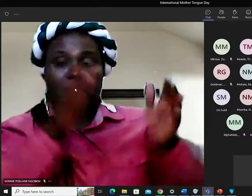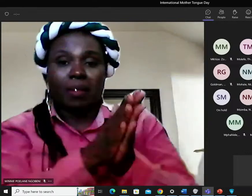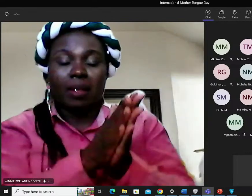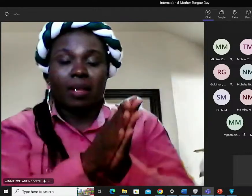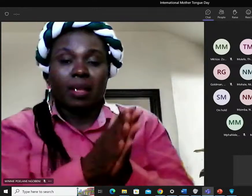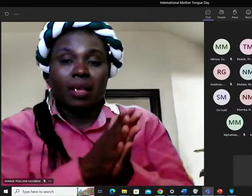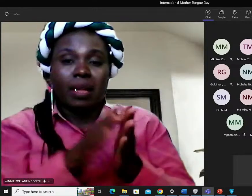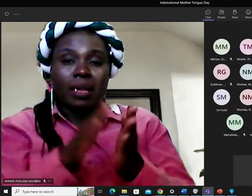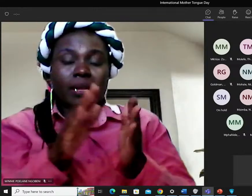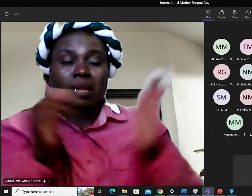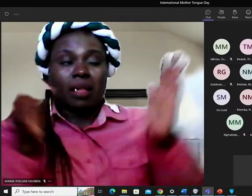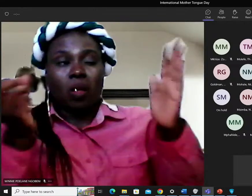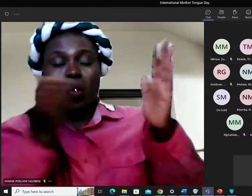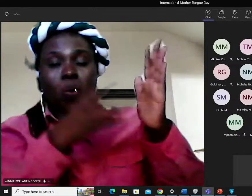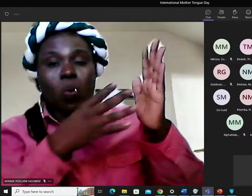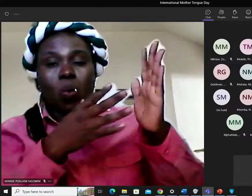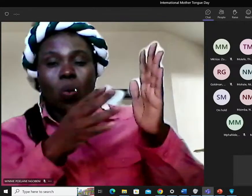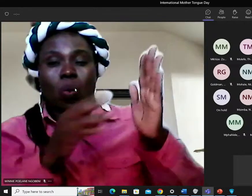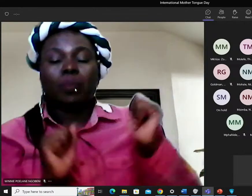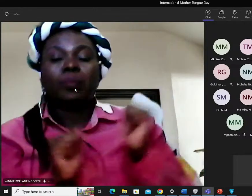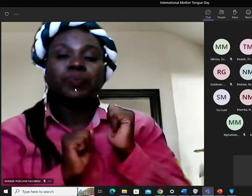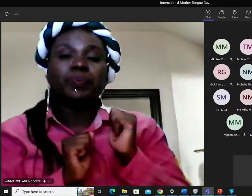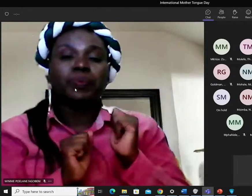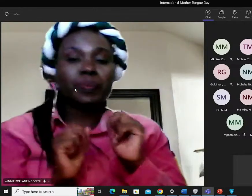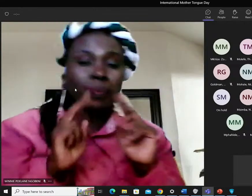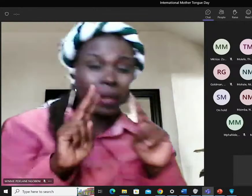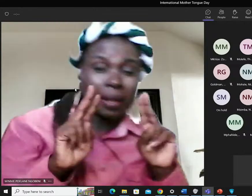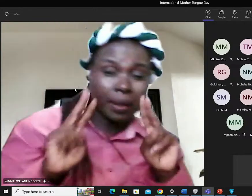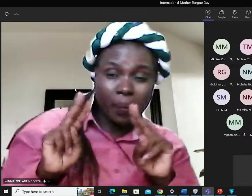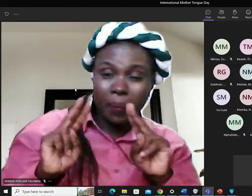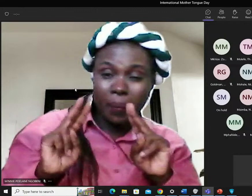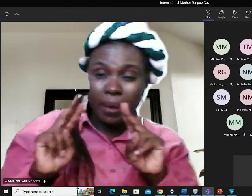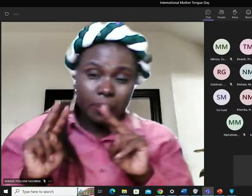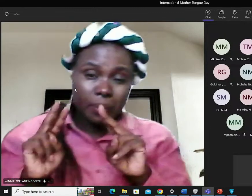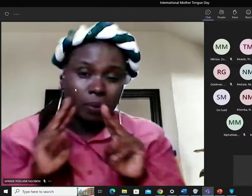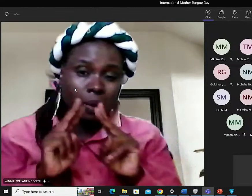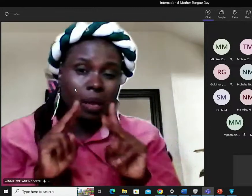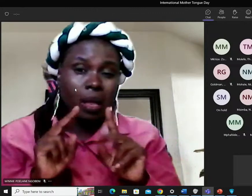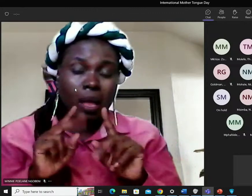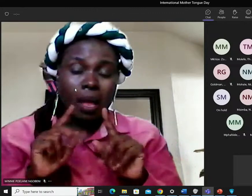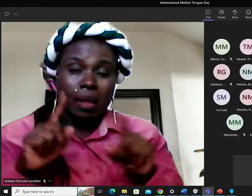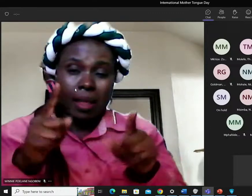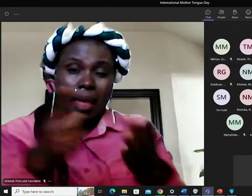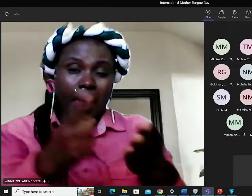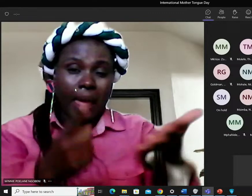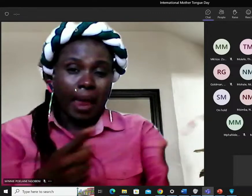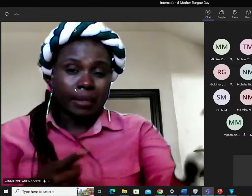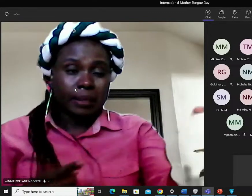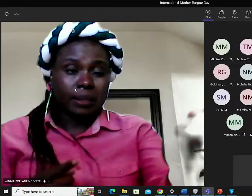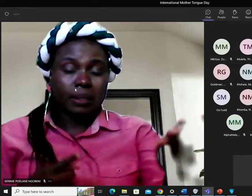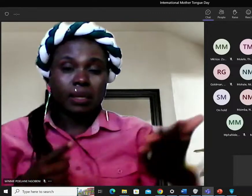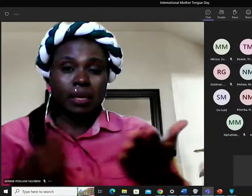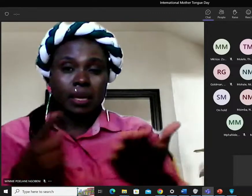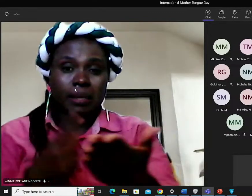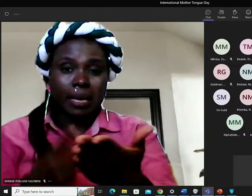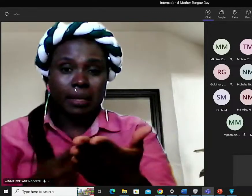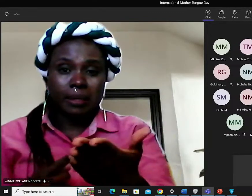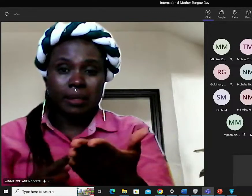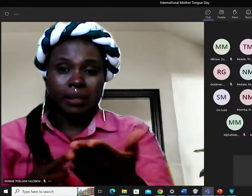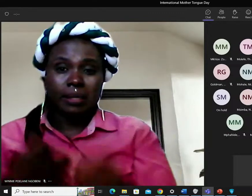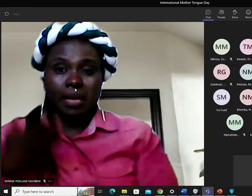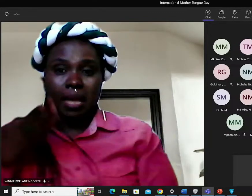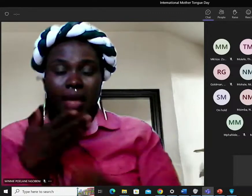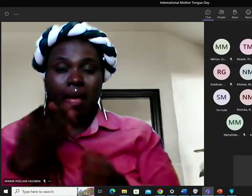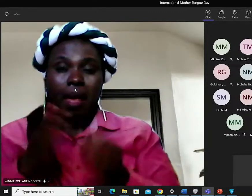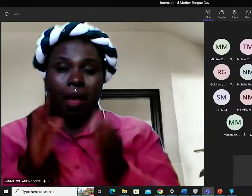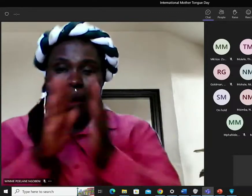displayed, so you can go there and look at the artifacts that are displayed there. Ausri Filwe has books